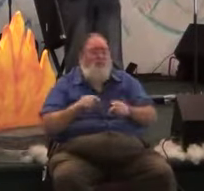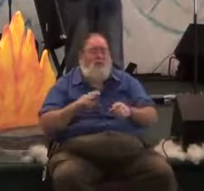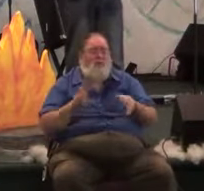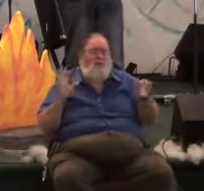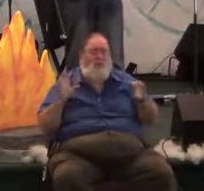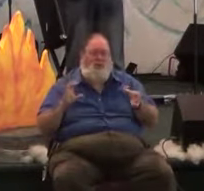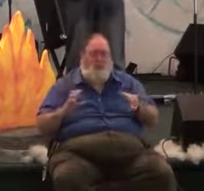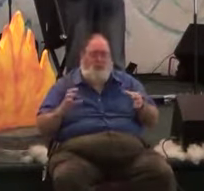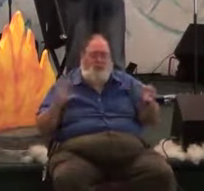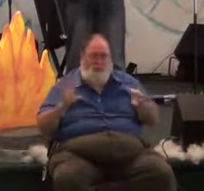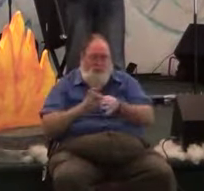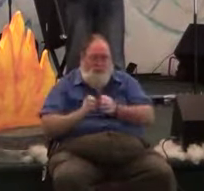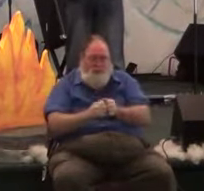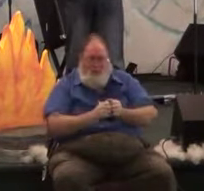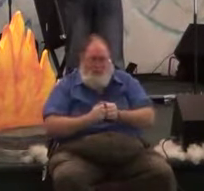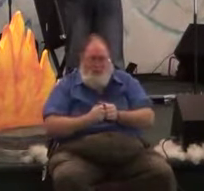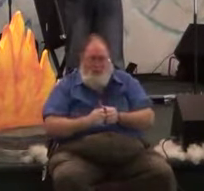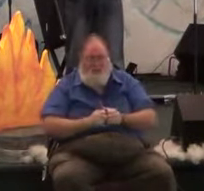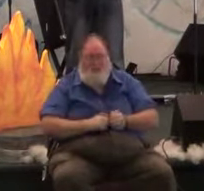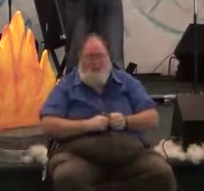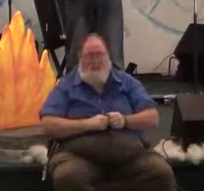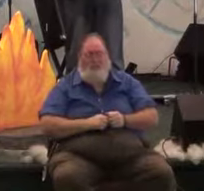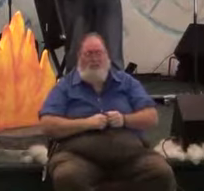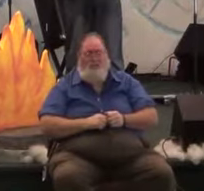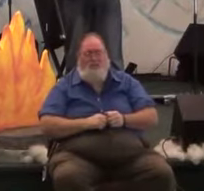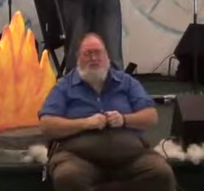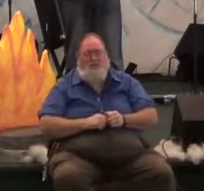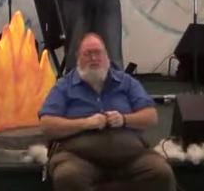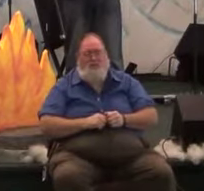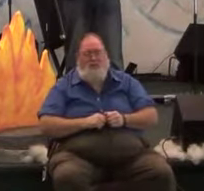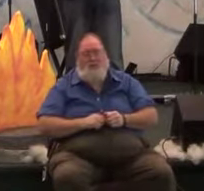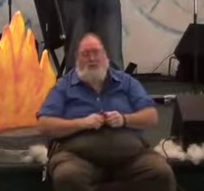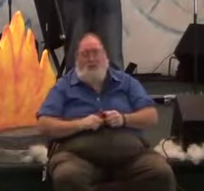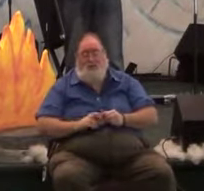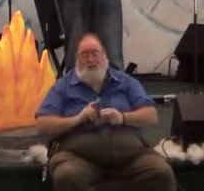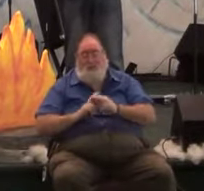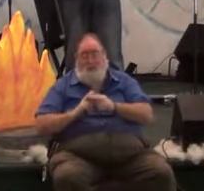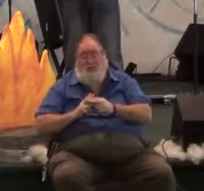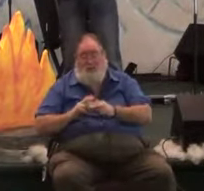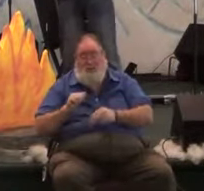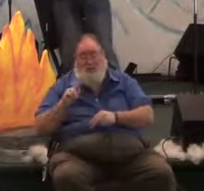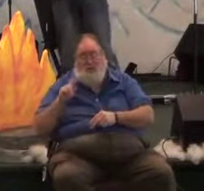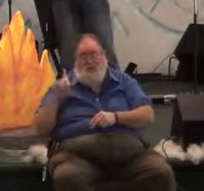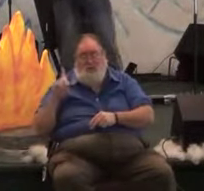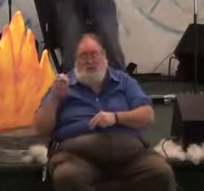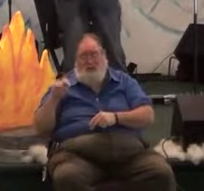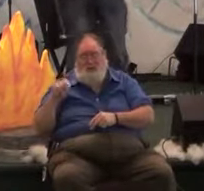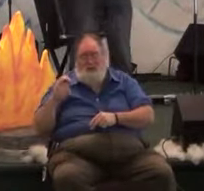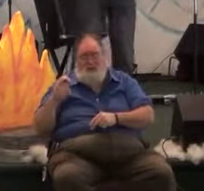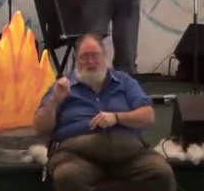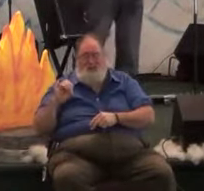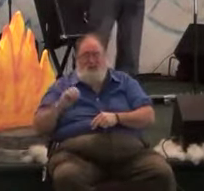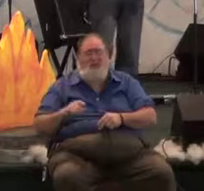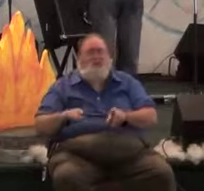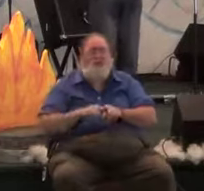And they thought, we'll get everybody. It calls it an audience here. It's like me standing up here and